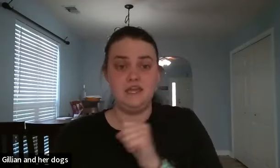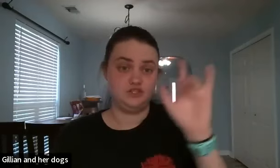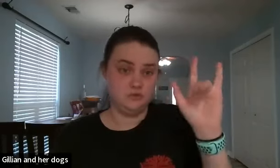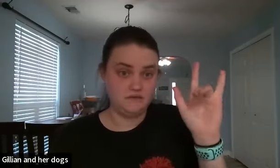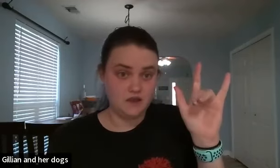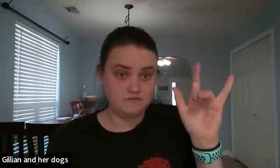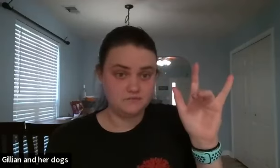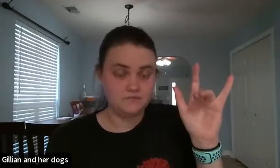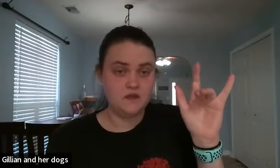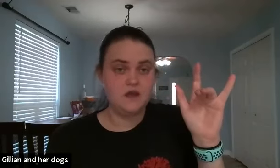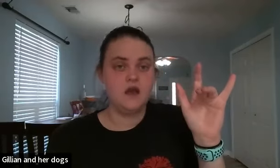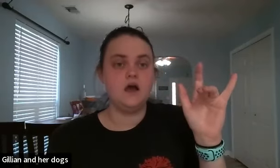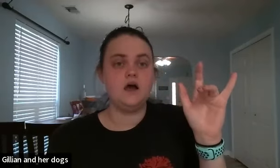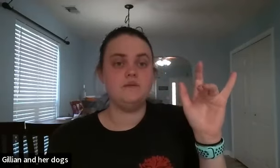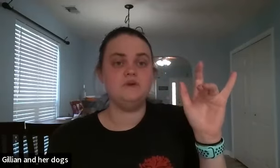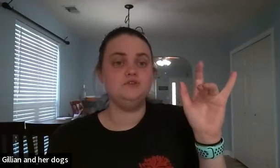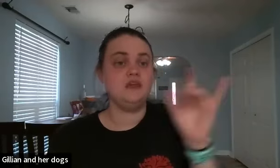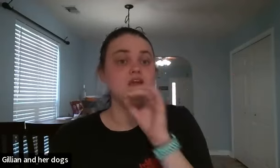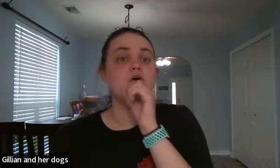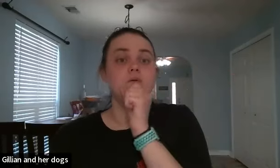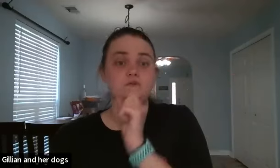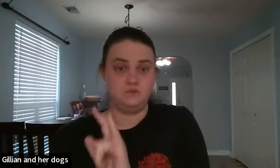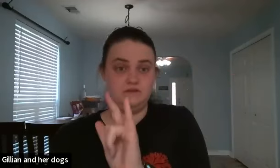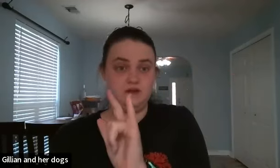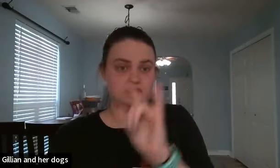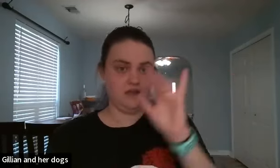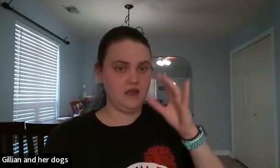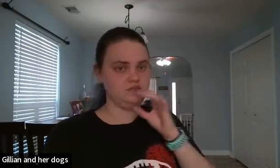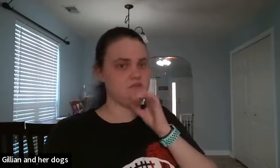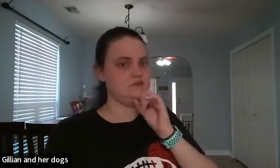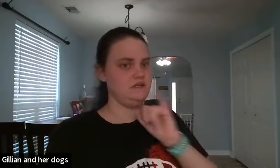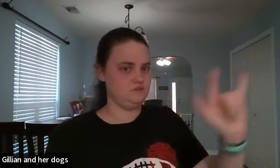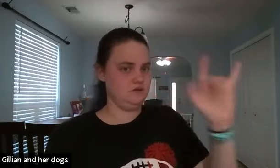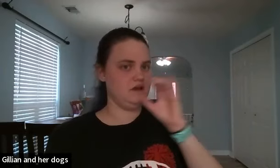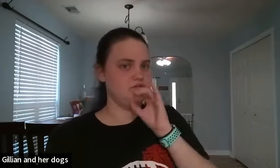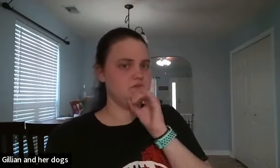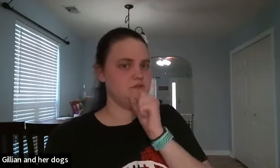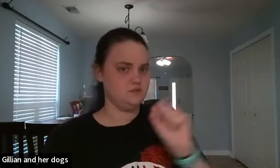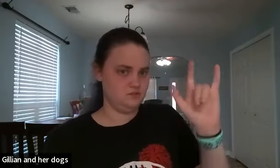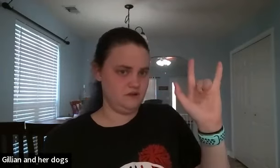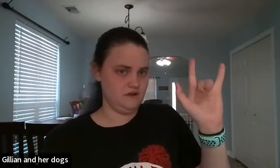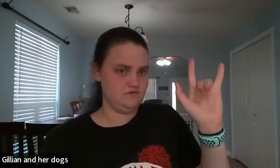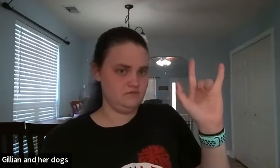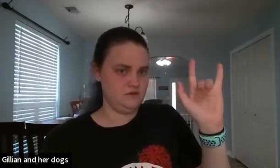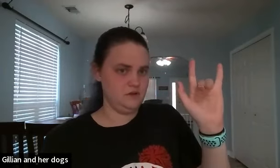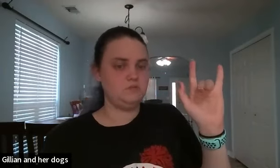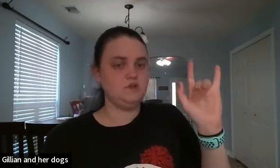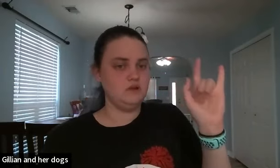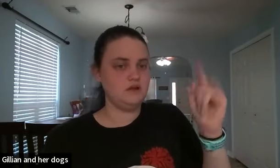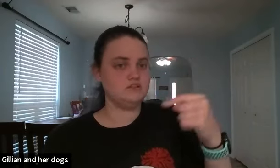age 25. You can go 25. Like I do the motion of like 25, but you can also